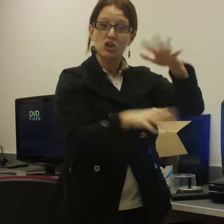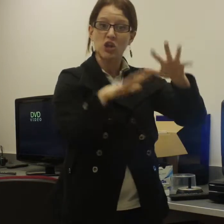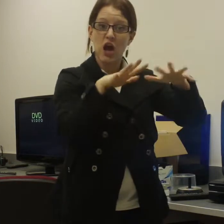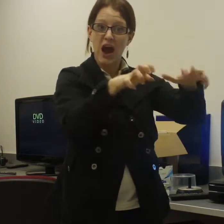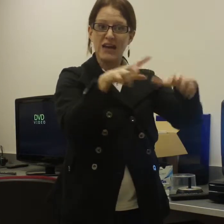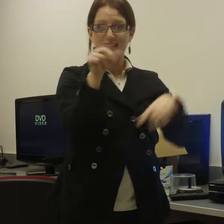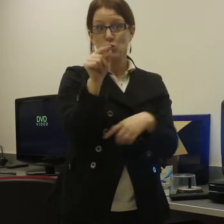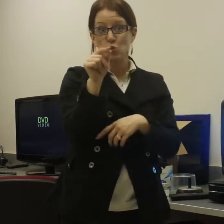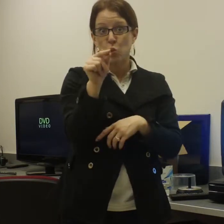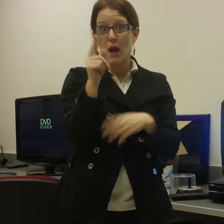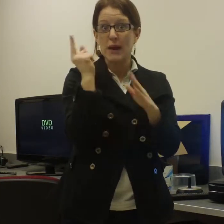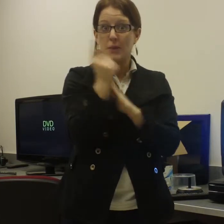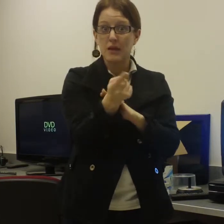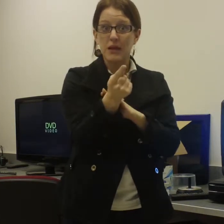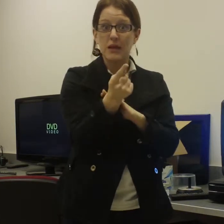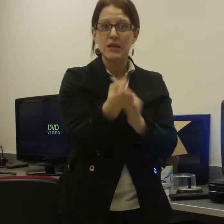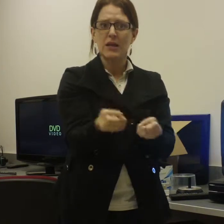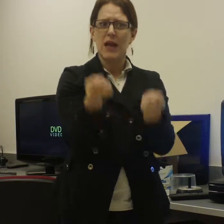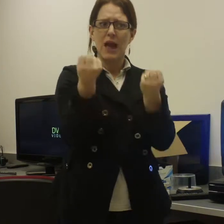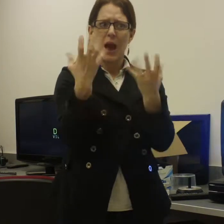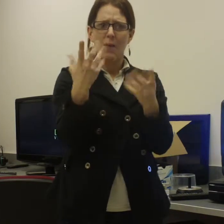breath? Melissa?